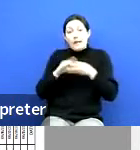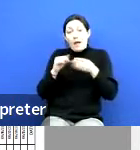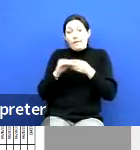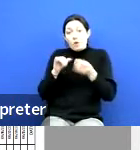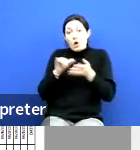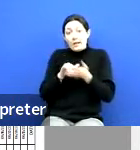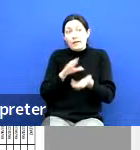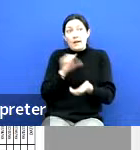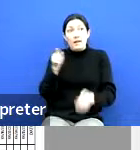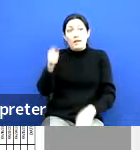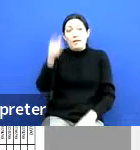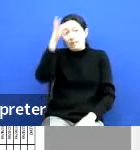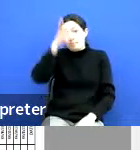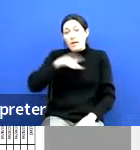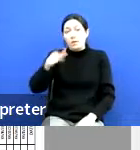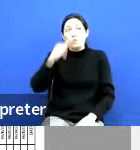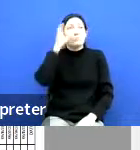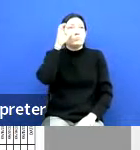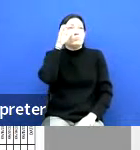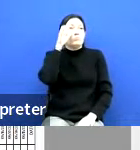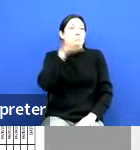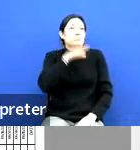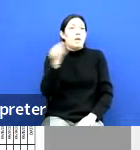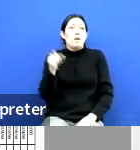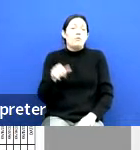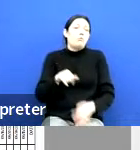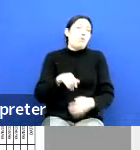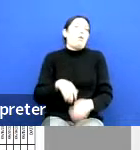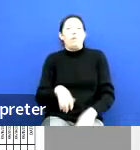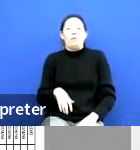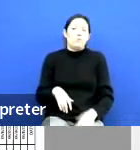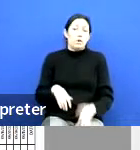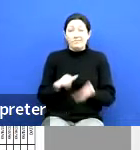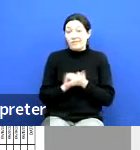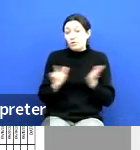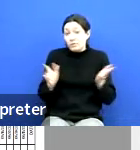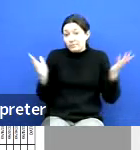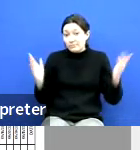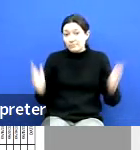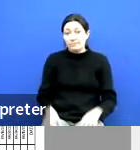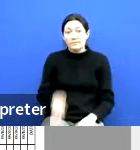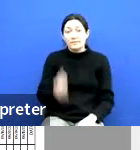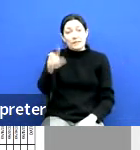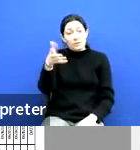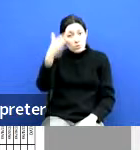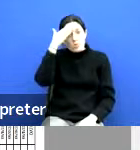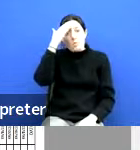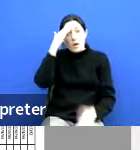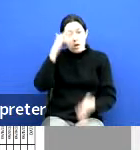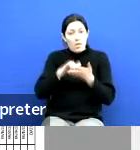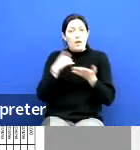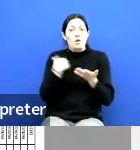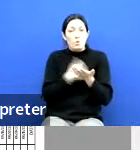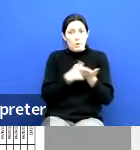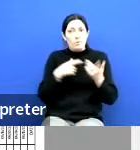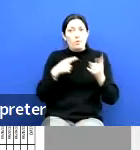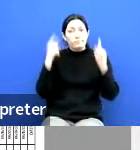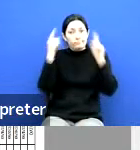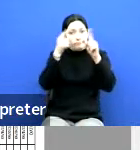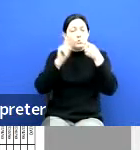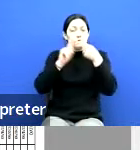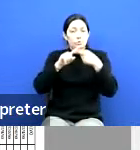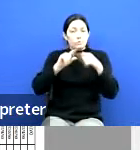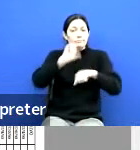and the gentleman just listened to me and hemmed and hawed. That's about it. He was aware that we would be doing